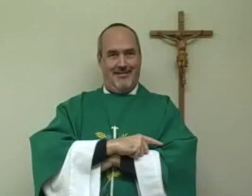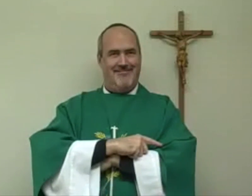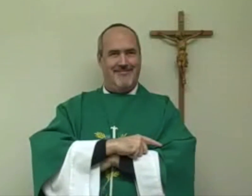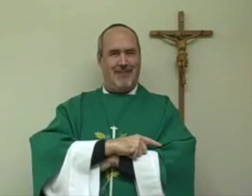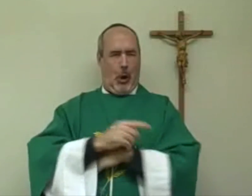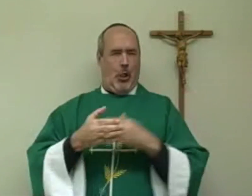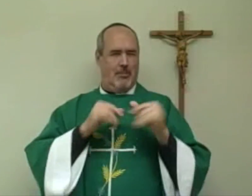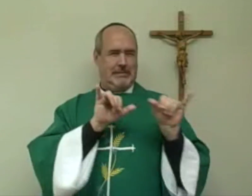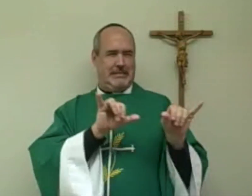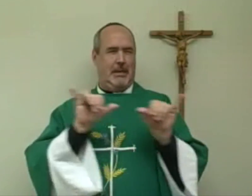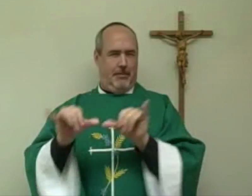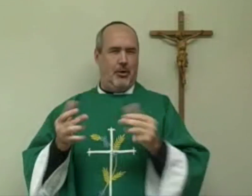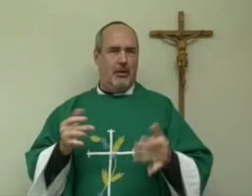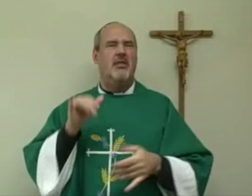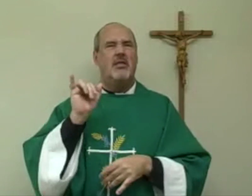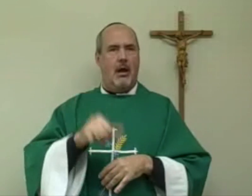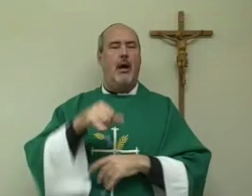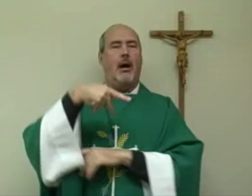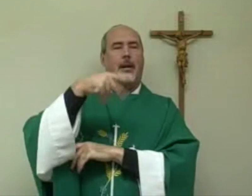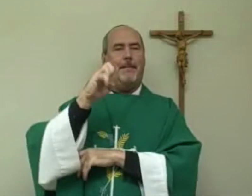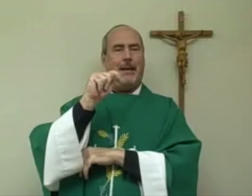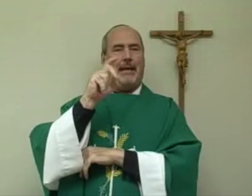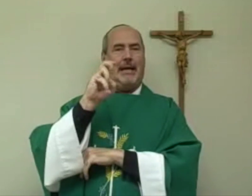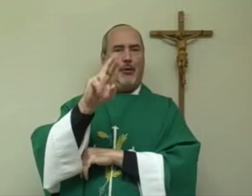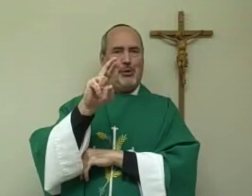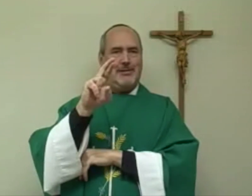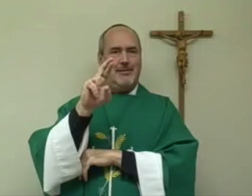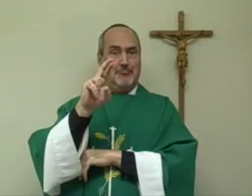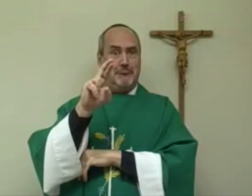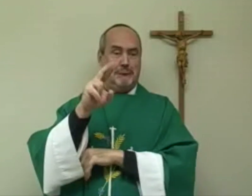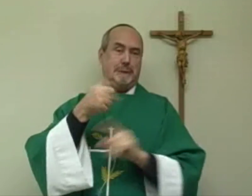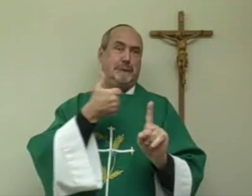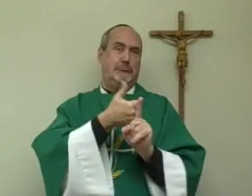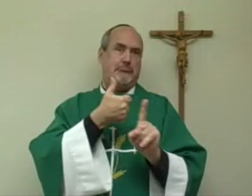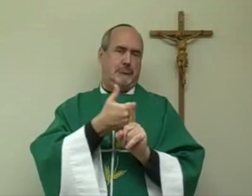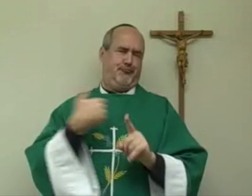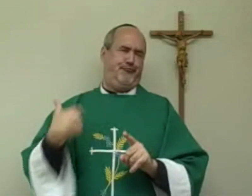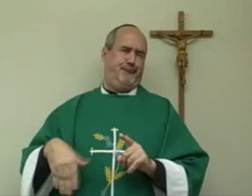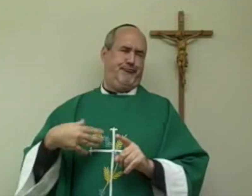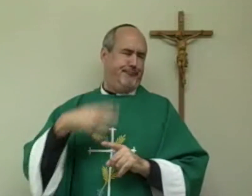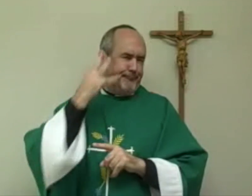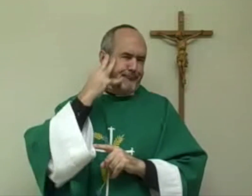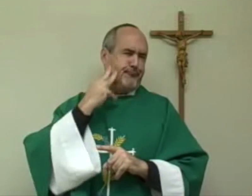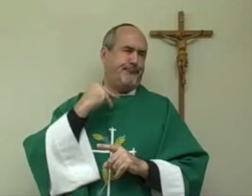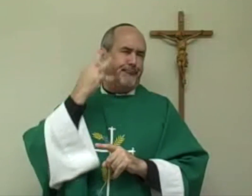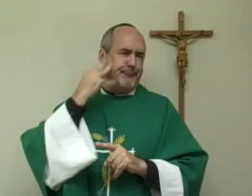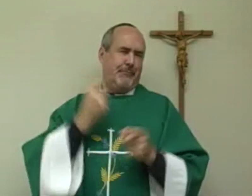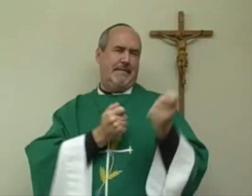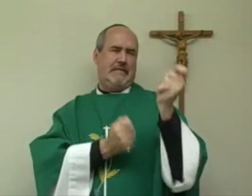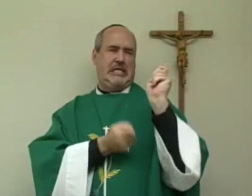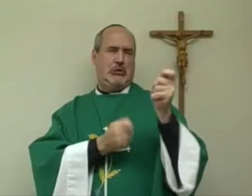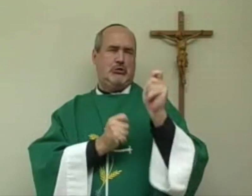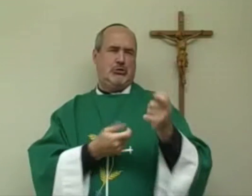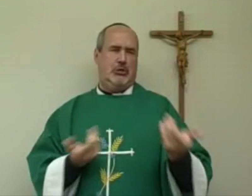So what's interesting is that today's gospel is very similar. Peter was quite